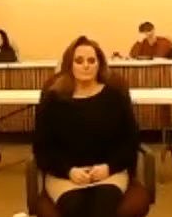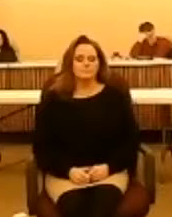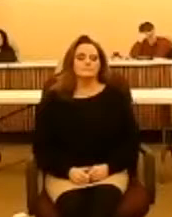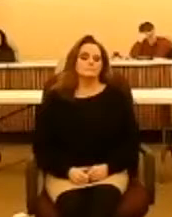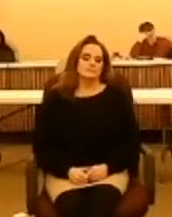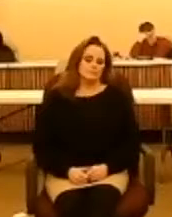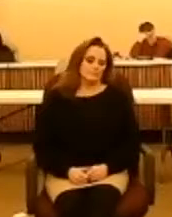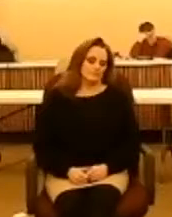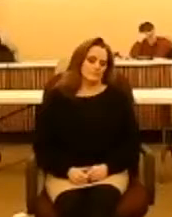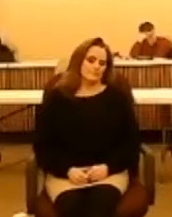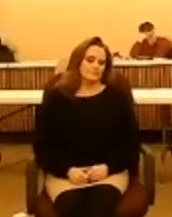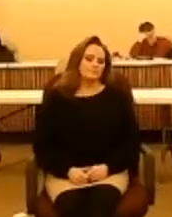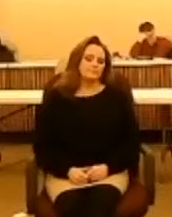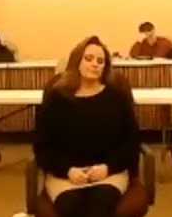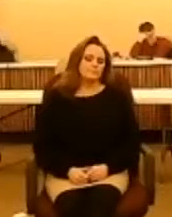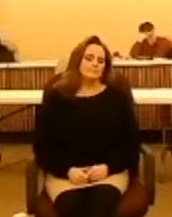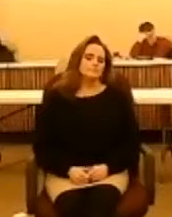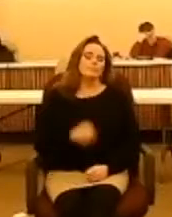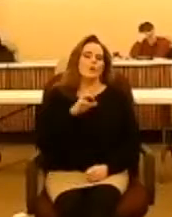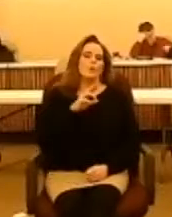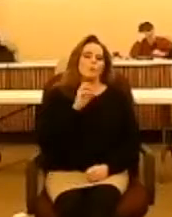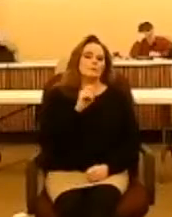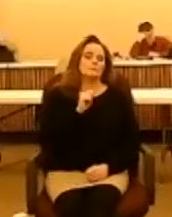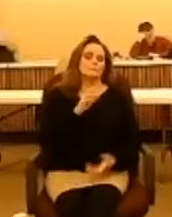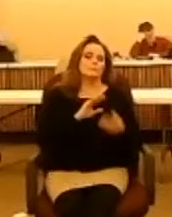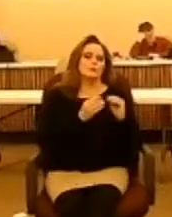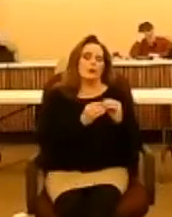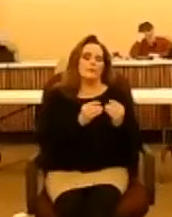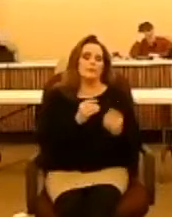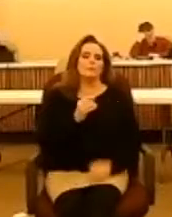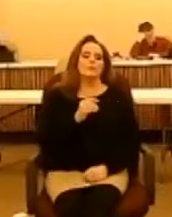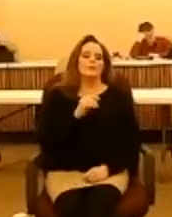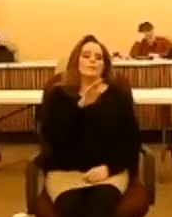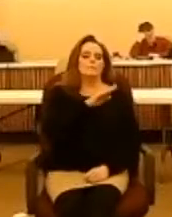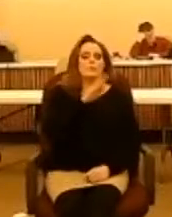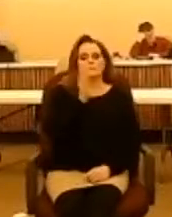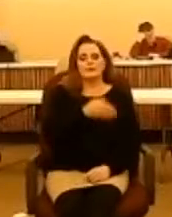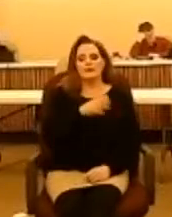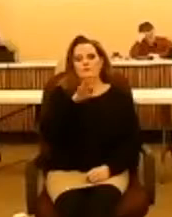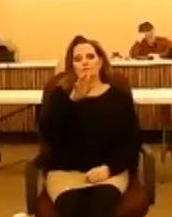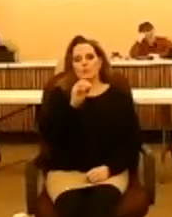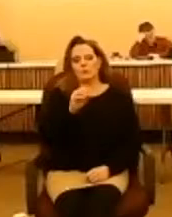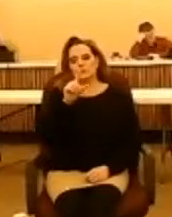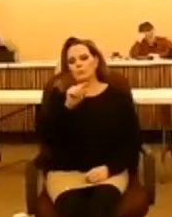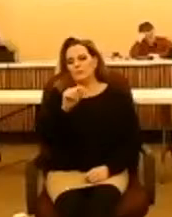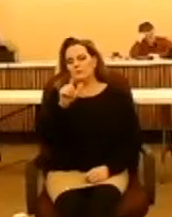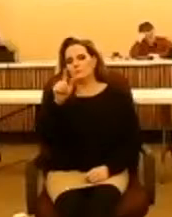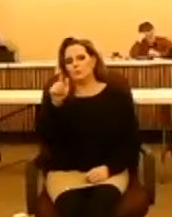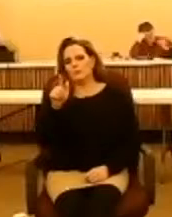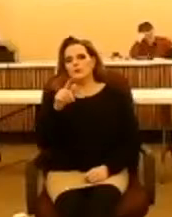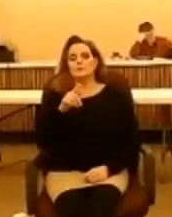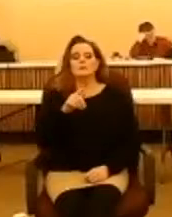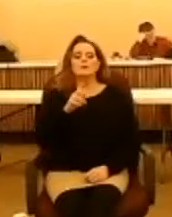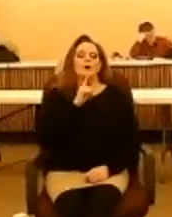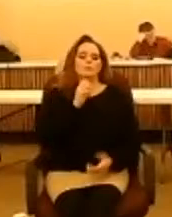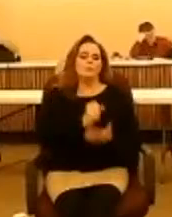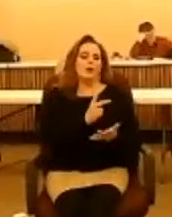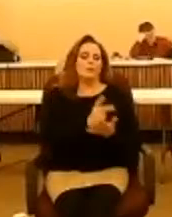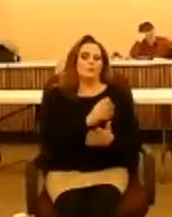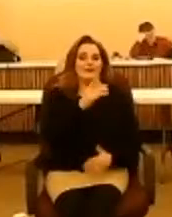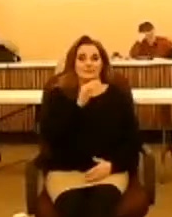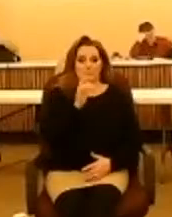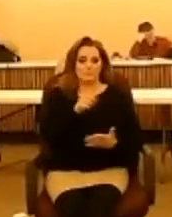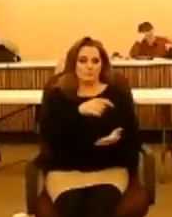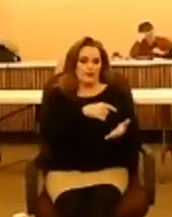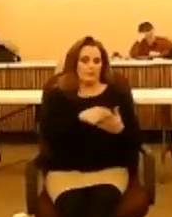Supervisor Schultz and fellow board members, I have resolution 4-40, 2021 to authorize bills payable for